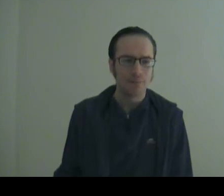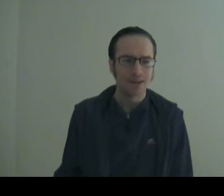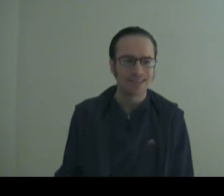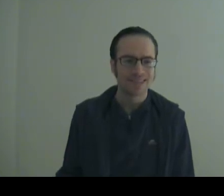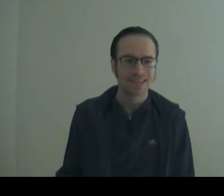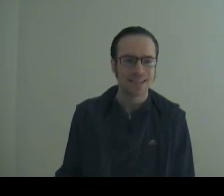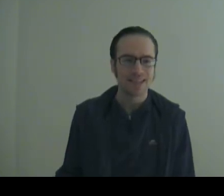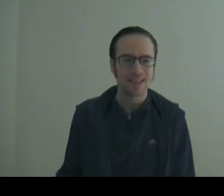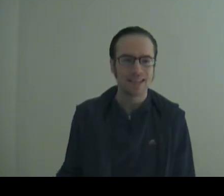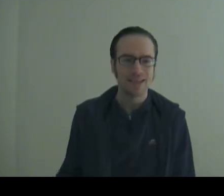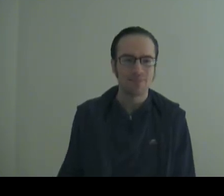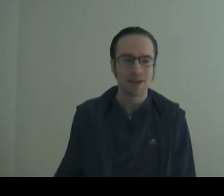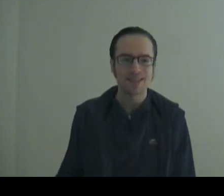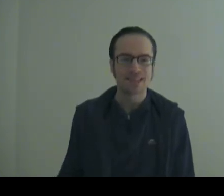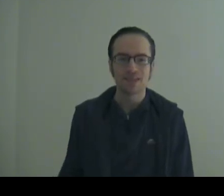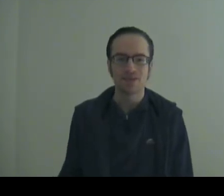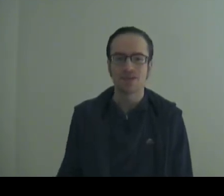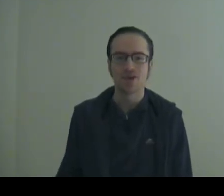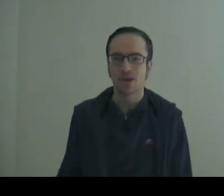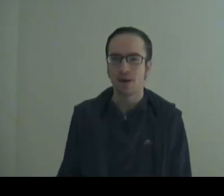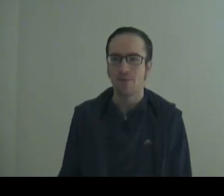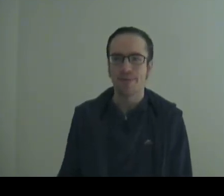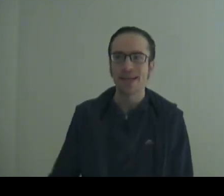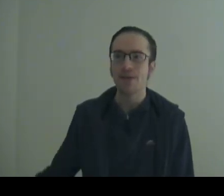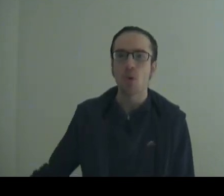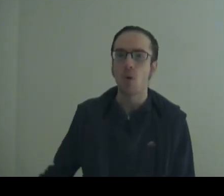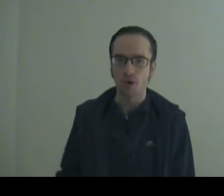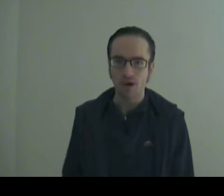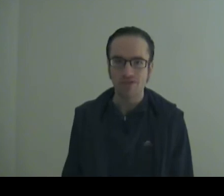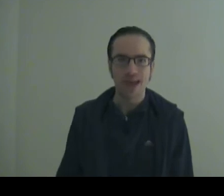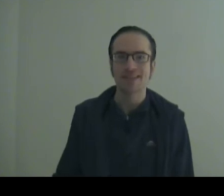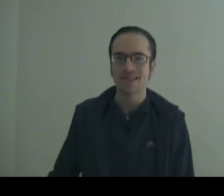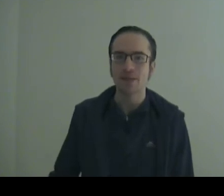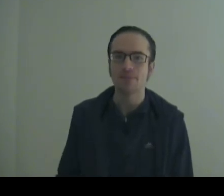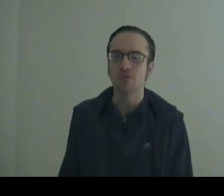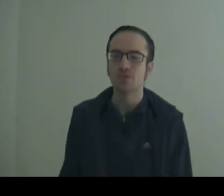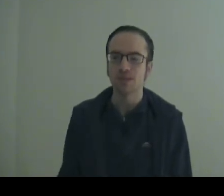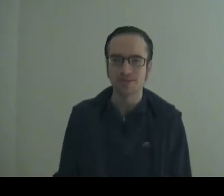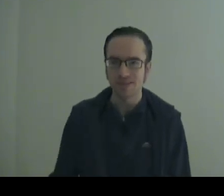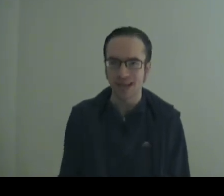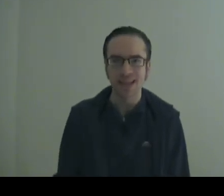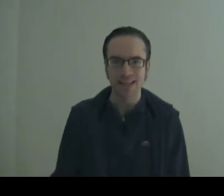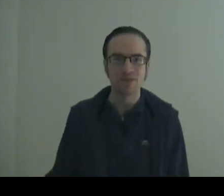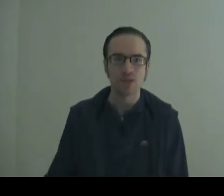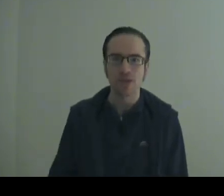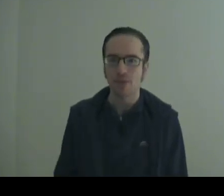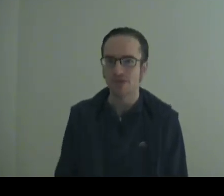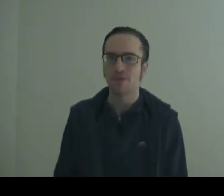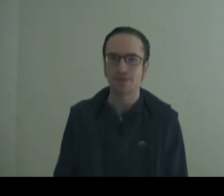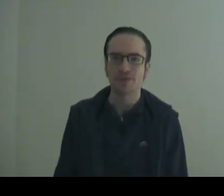But basically, they're just talking about making more of that same group, even, again, even though that was a 50-50